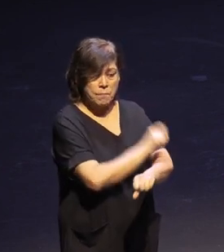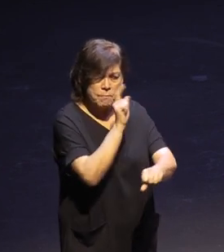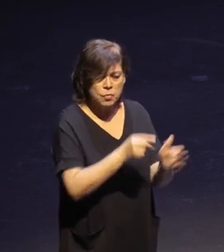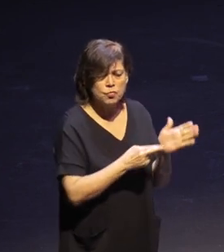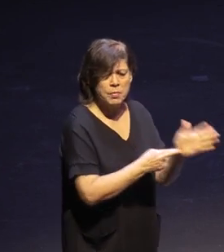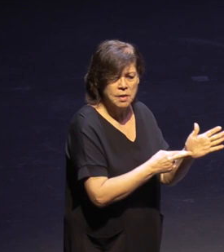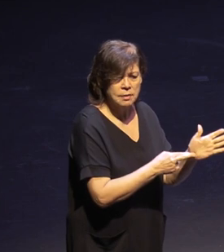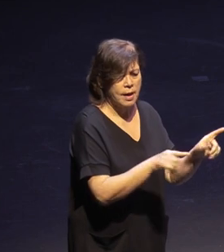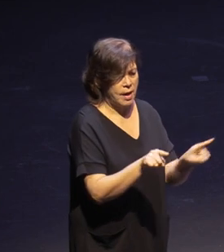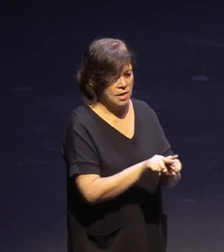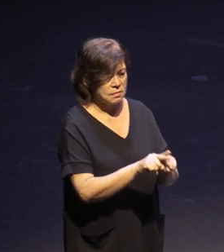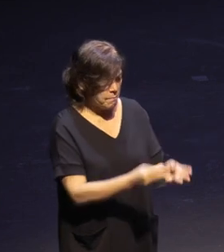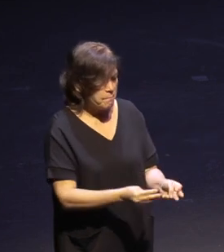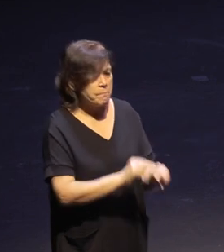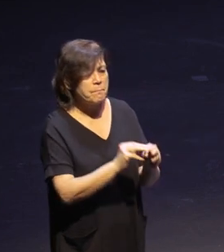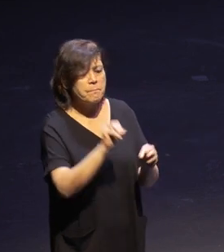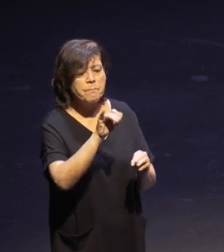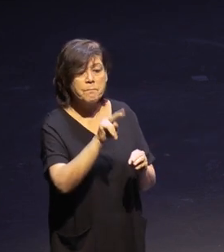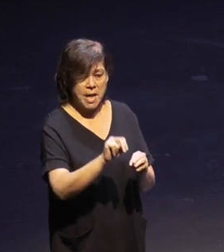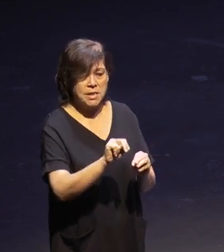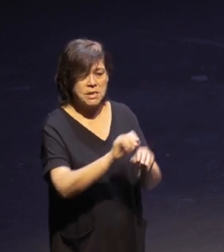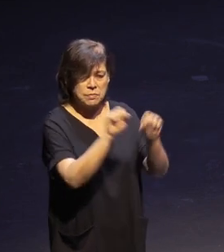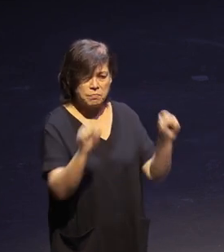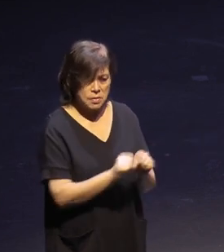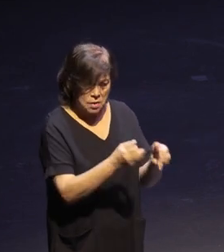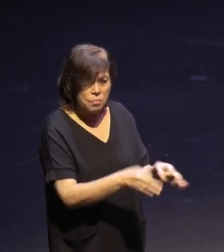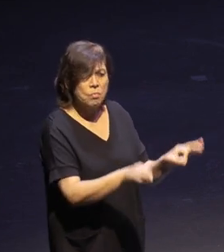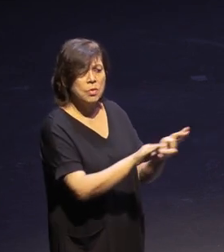space, main spaces in the museums.